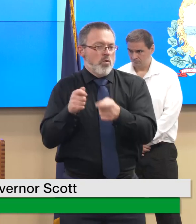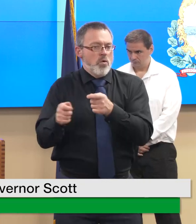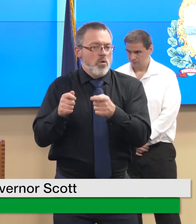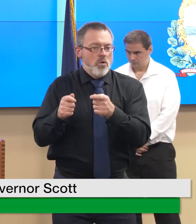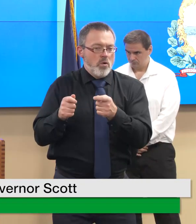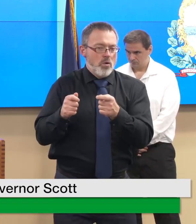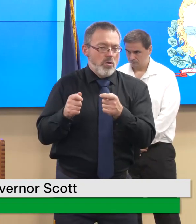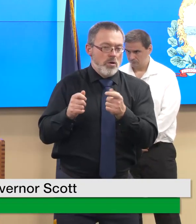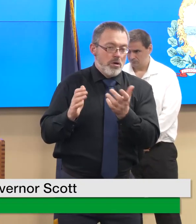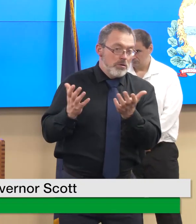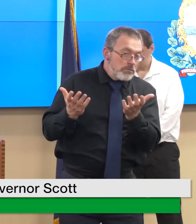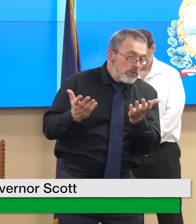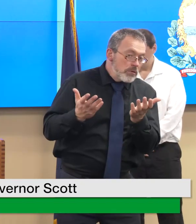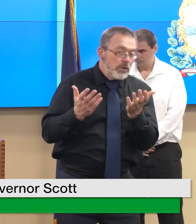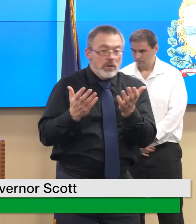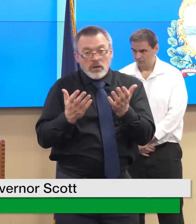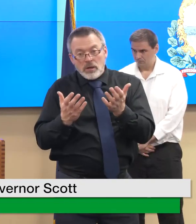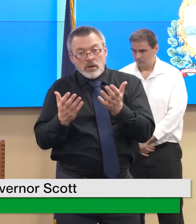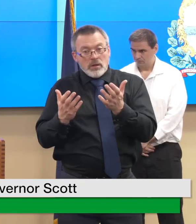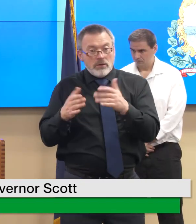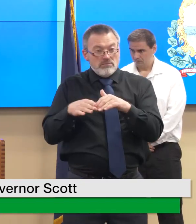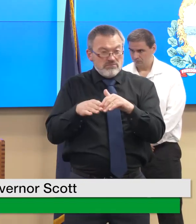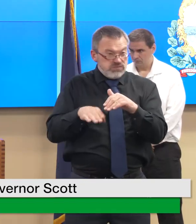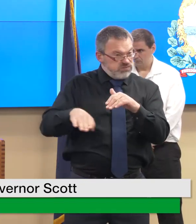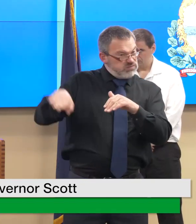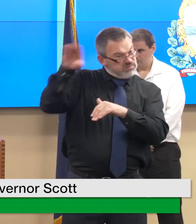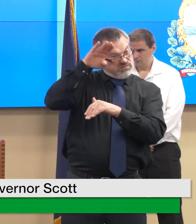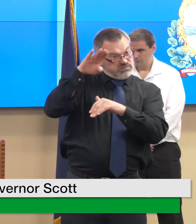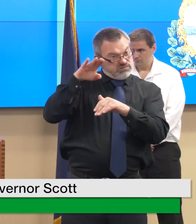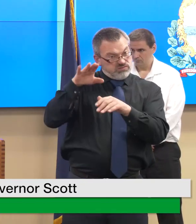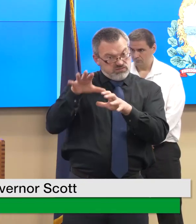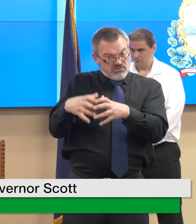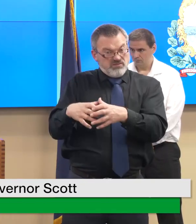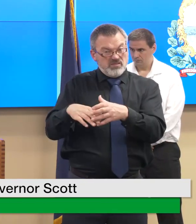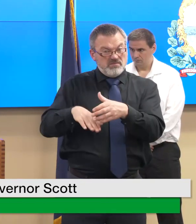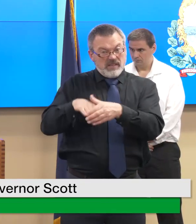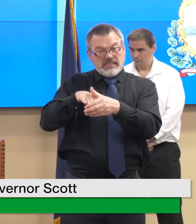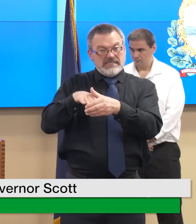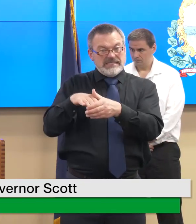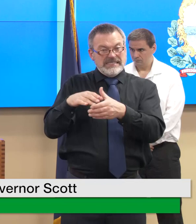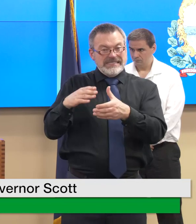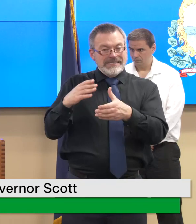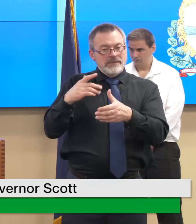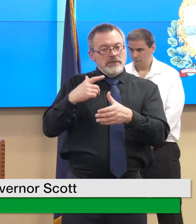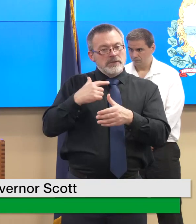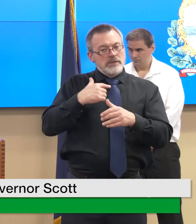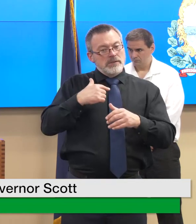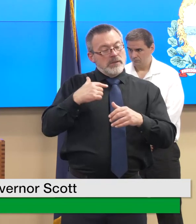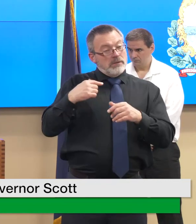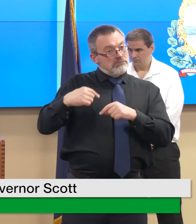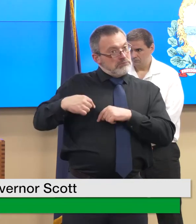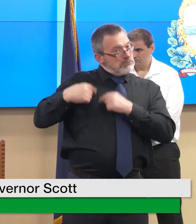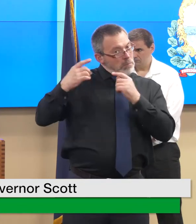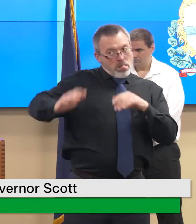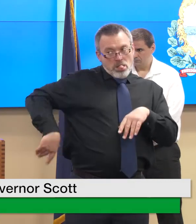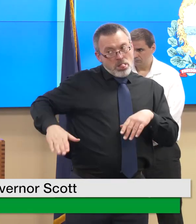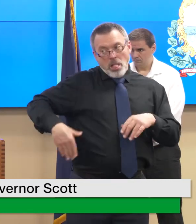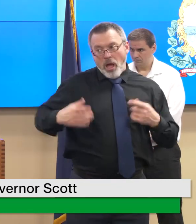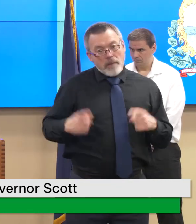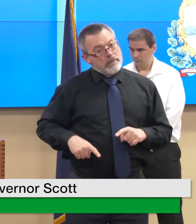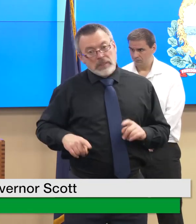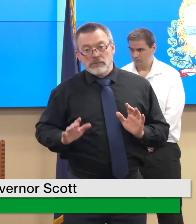And then anything that exceeds that capacity, which fortunately has not happened since they were constructed, would